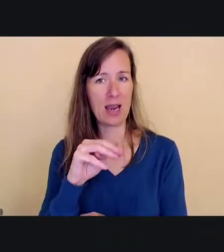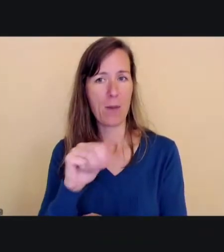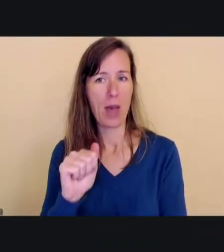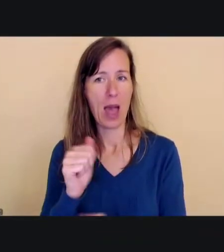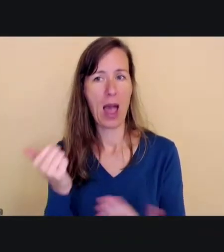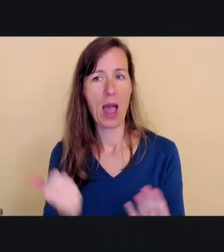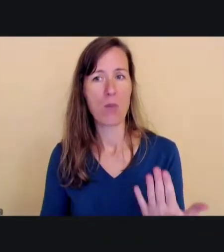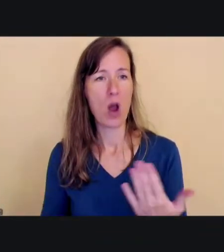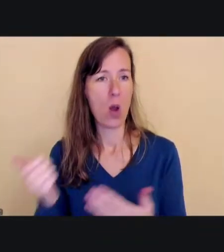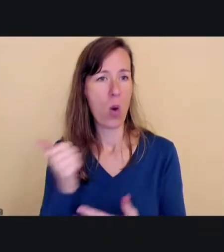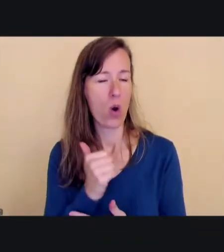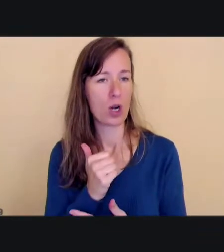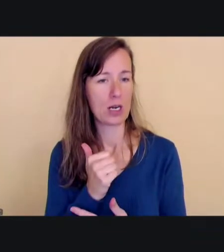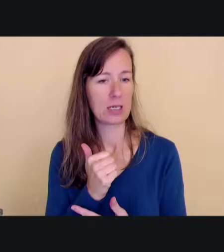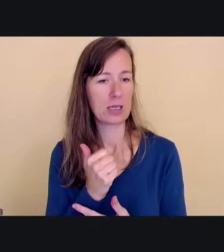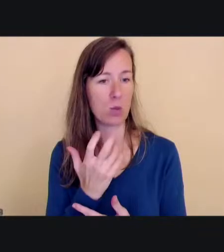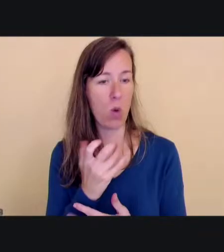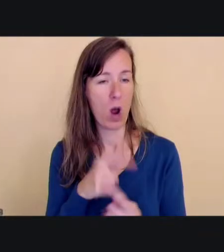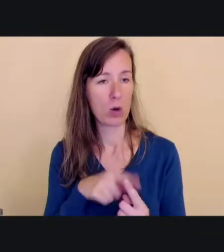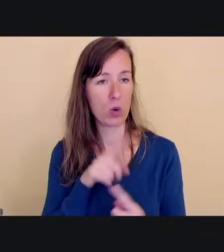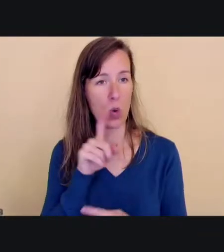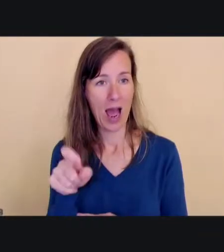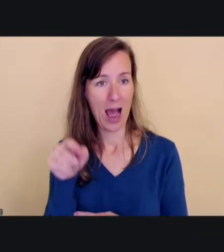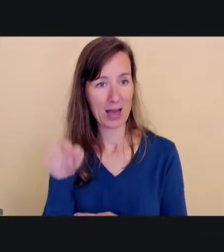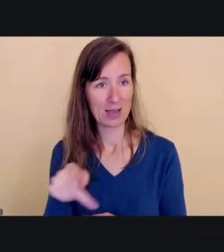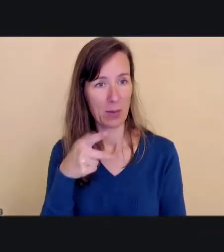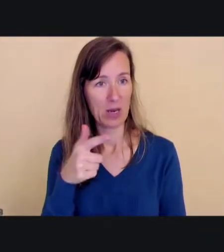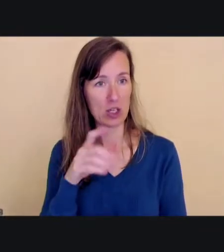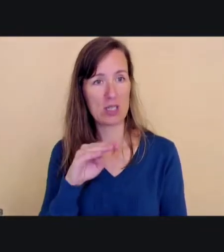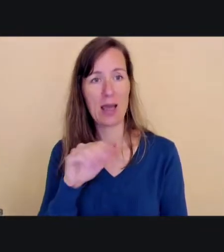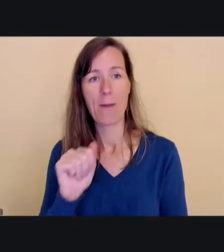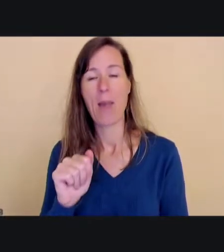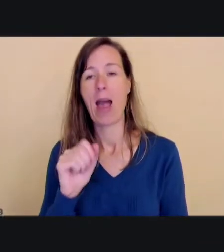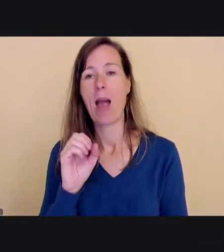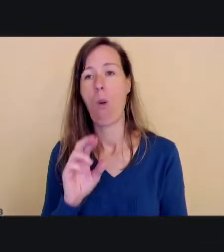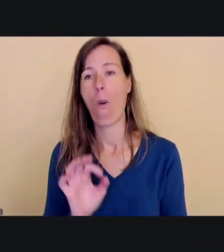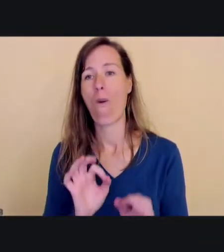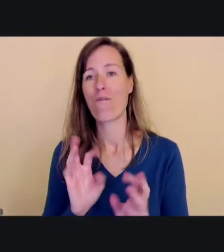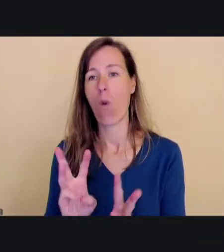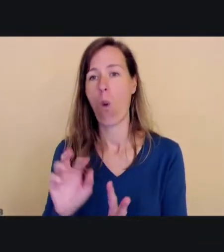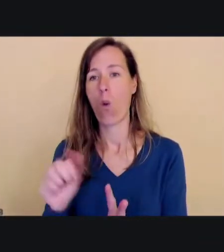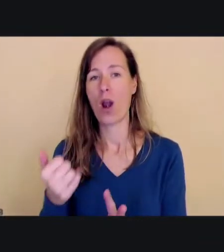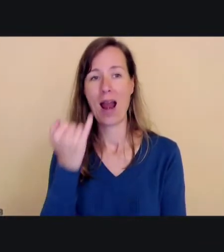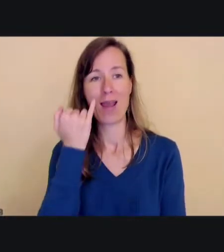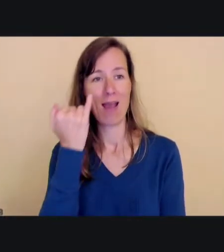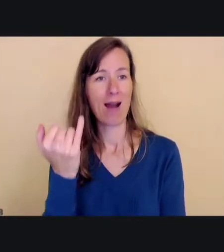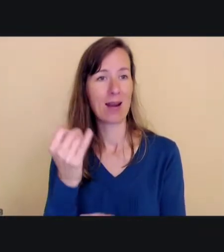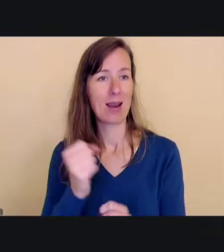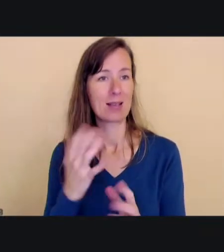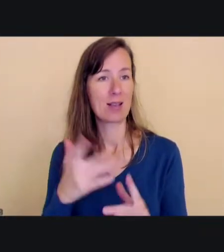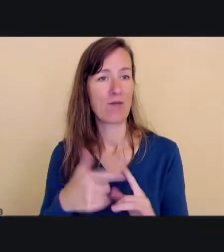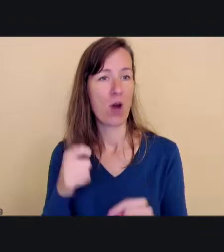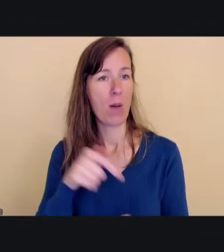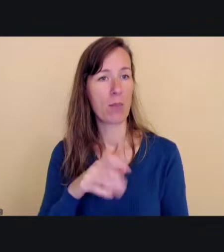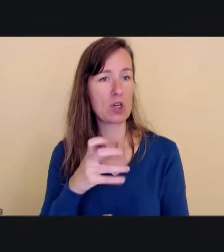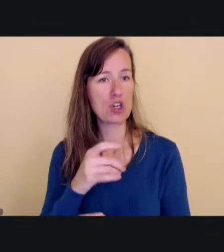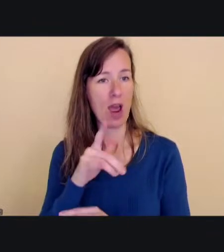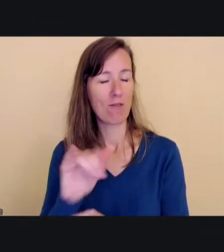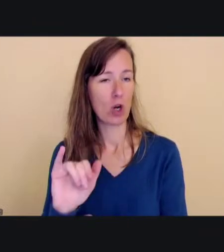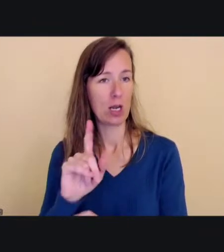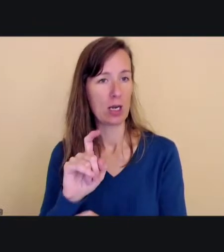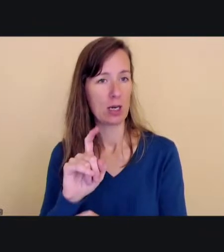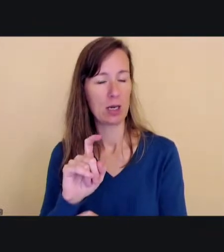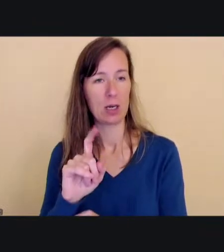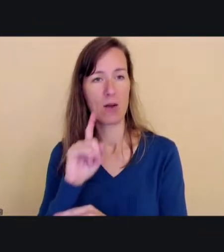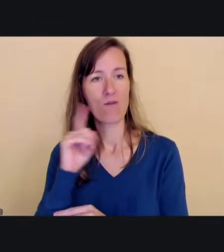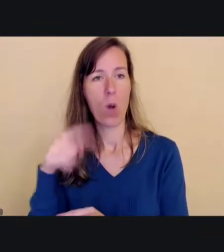PGCMA or forward anything, brilliant ideas from Cheverly for them to feed into